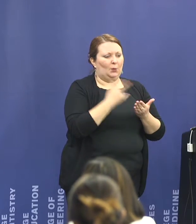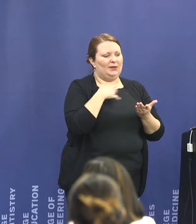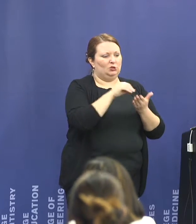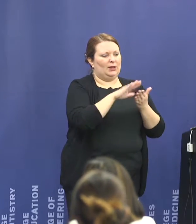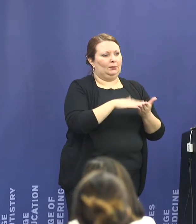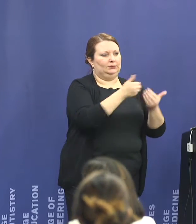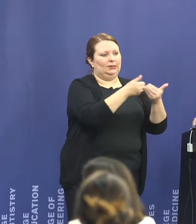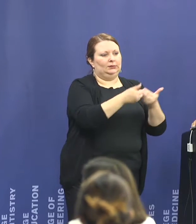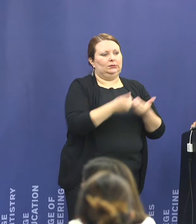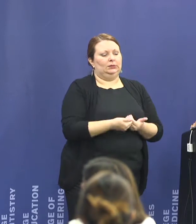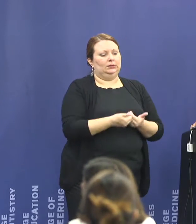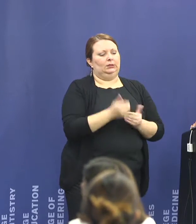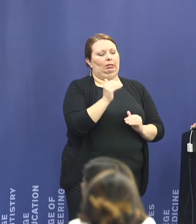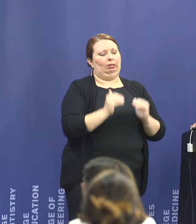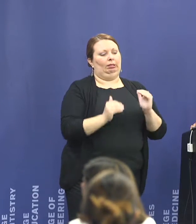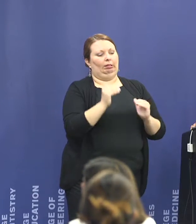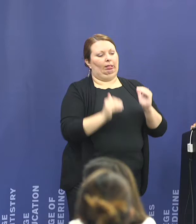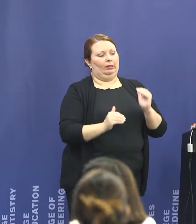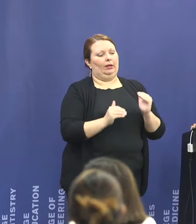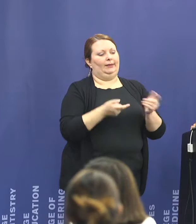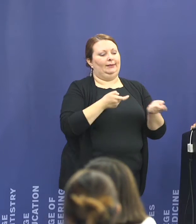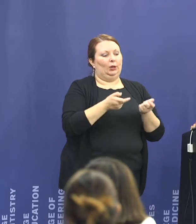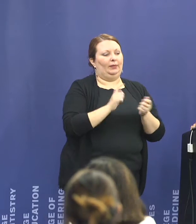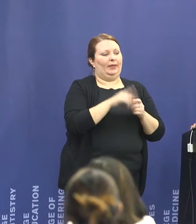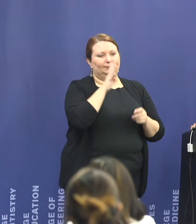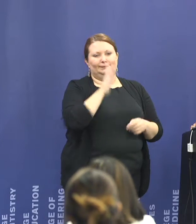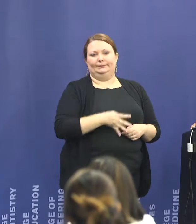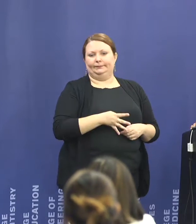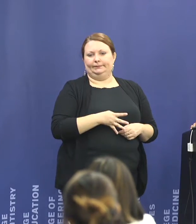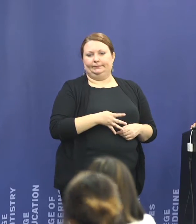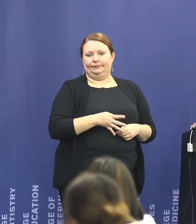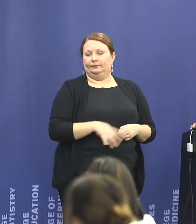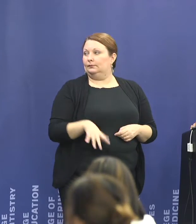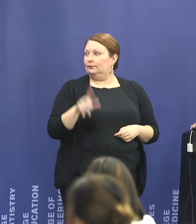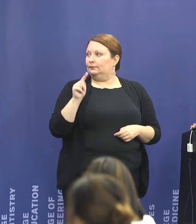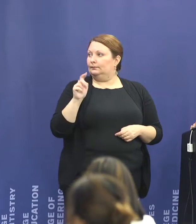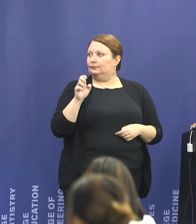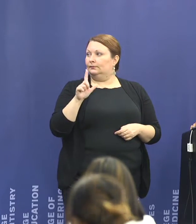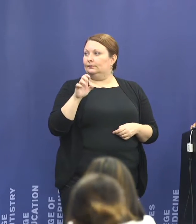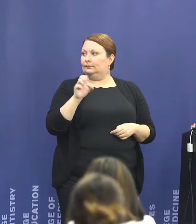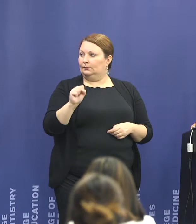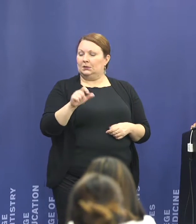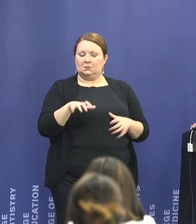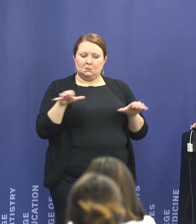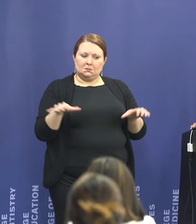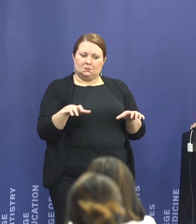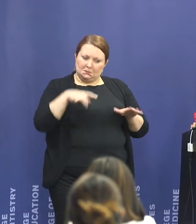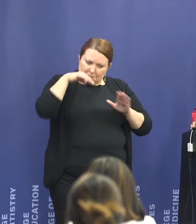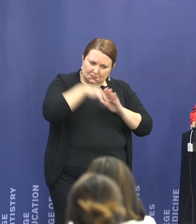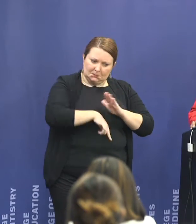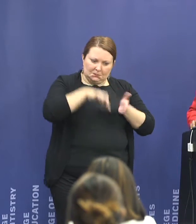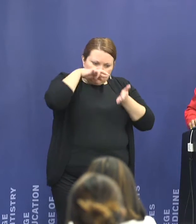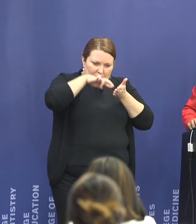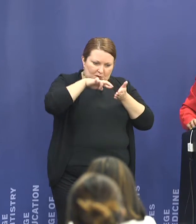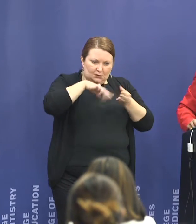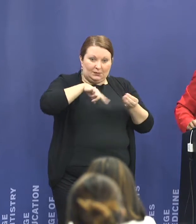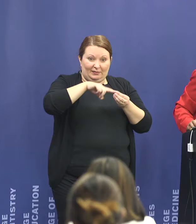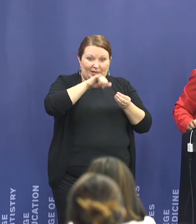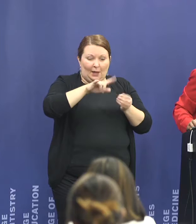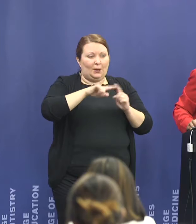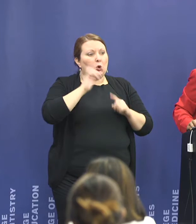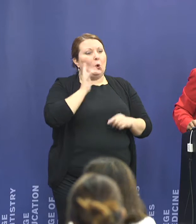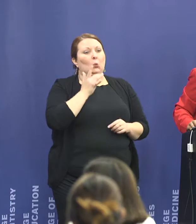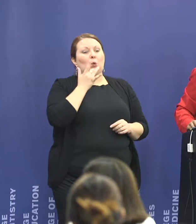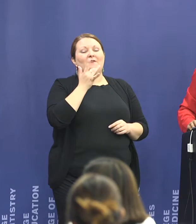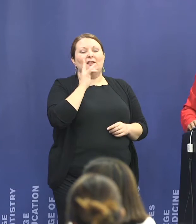document inequity and deal with it rather than deny it. Tejas has done an enormous amount of work in that area, but we know that